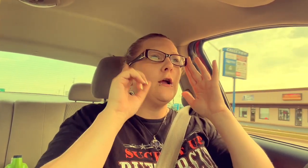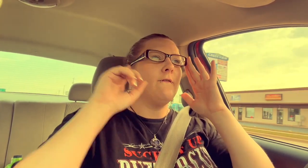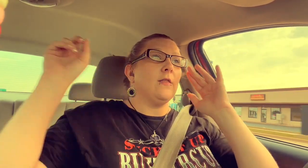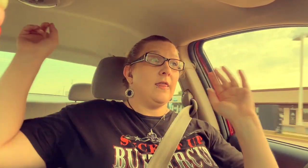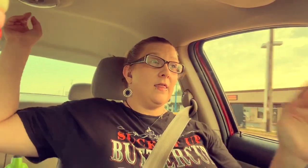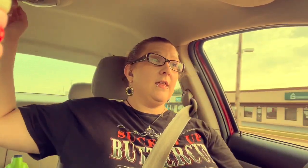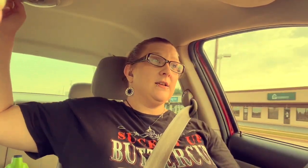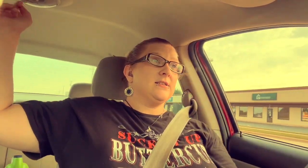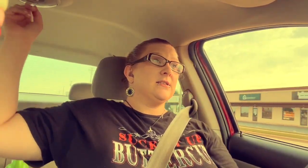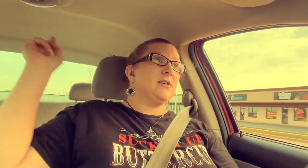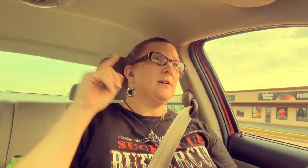for this.